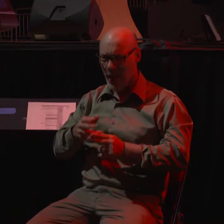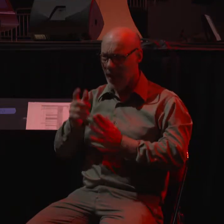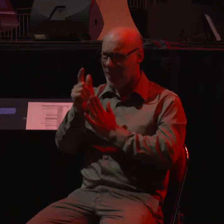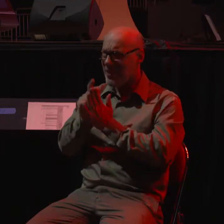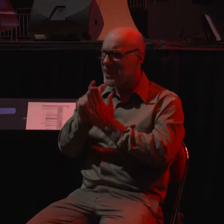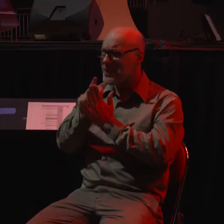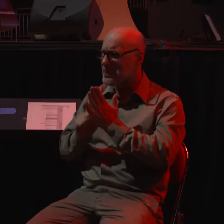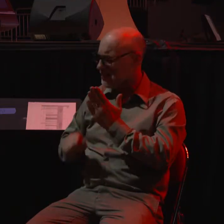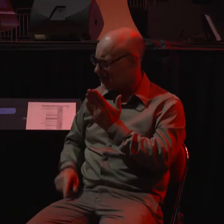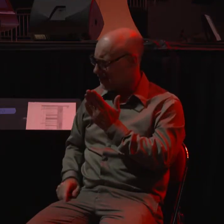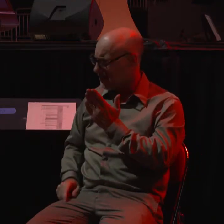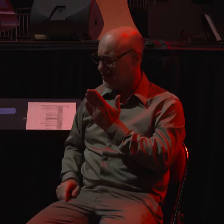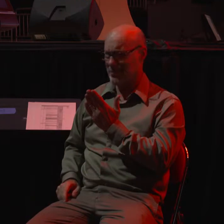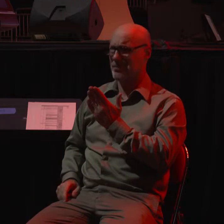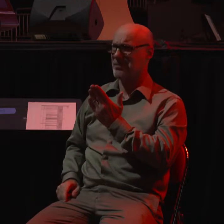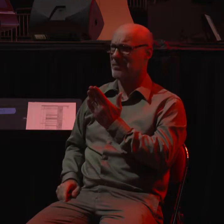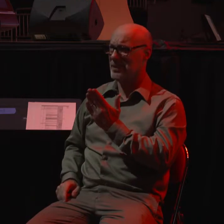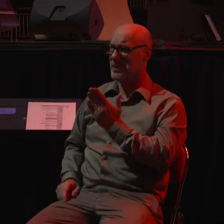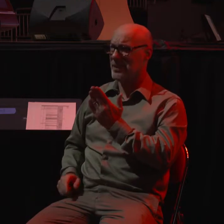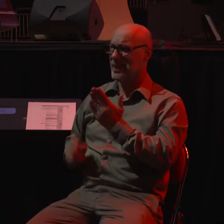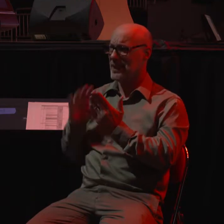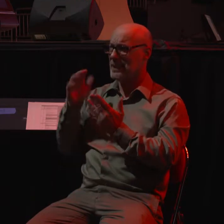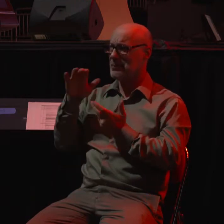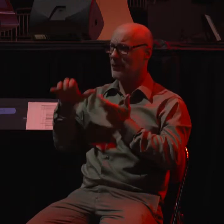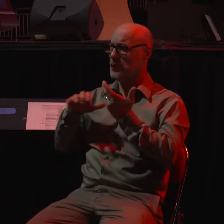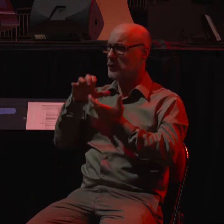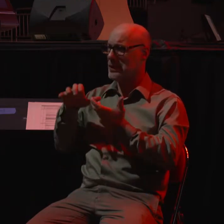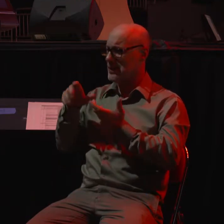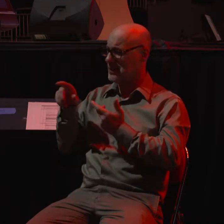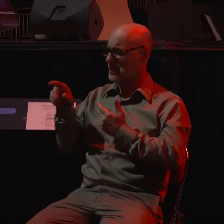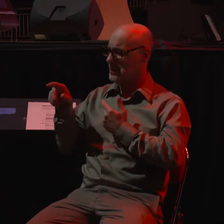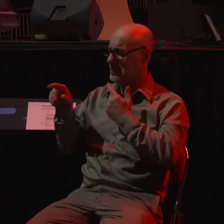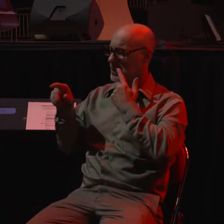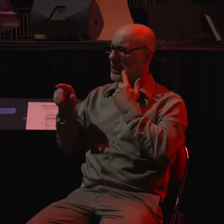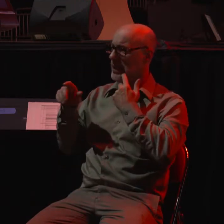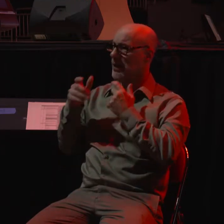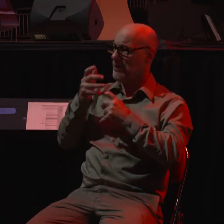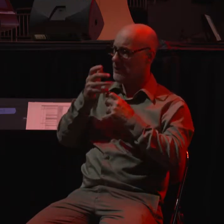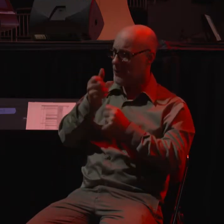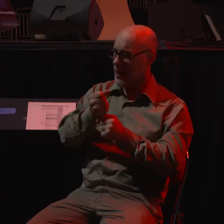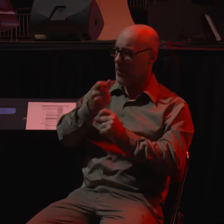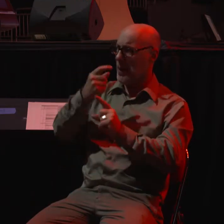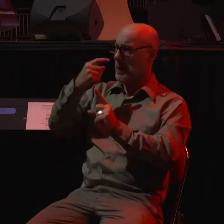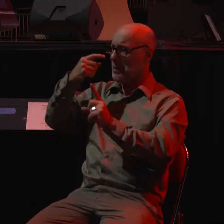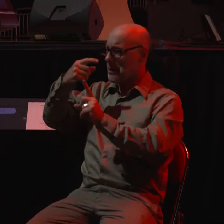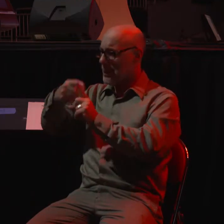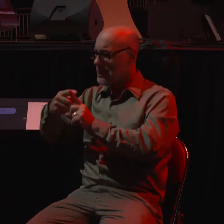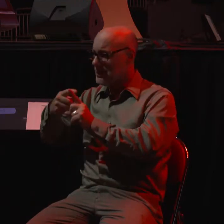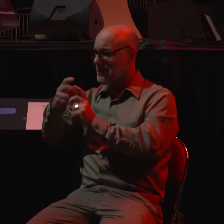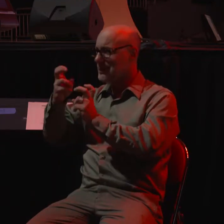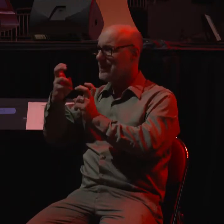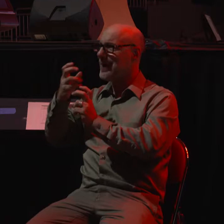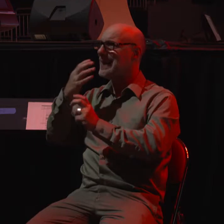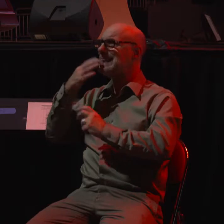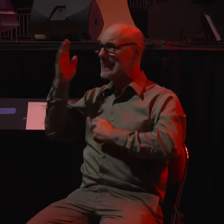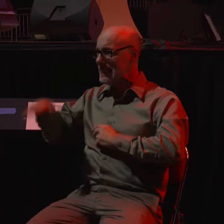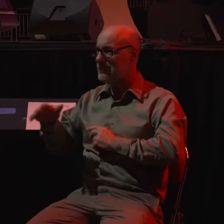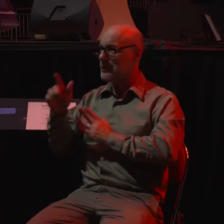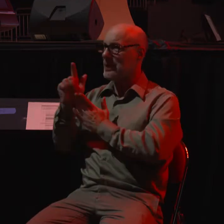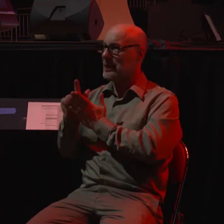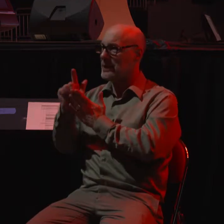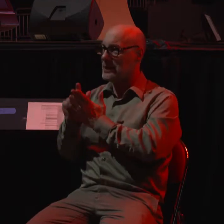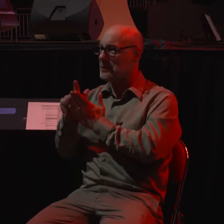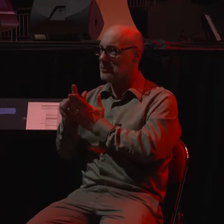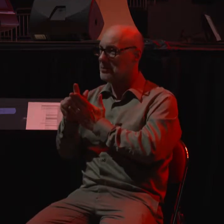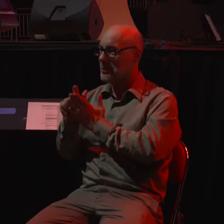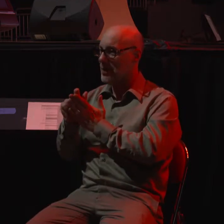a pastor. I know what you mean. It's faith plus an evil kind of legalism, but it's a legalism that not only undermines the gospel by hardwiring